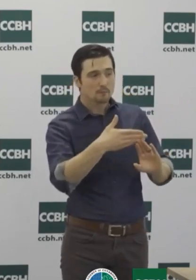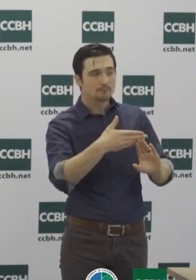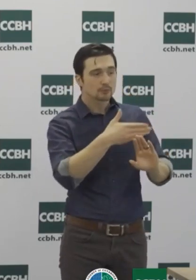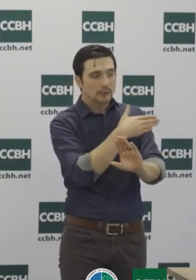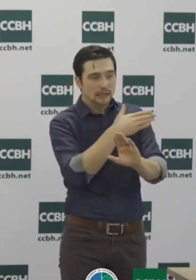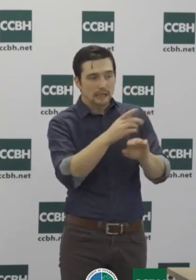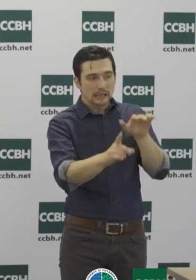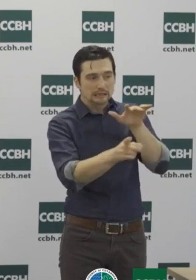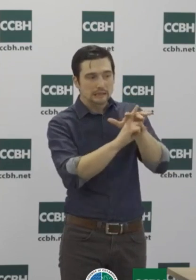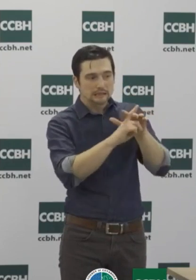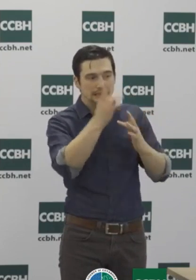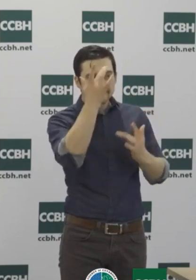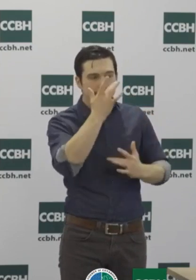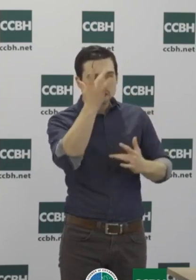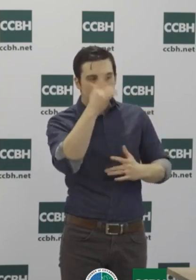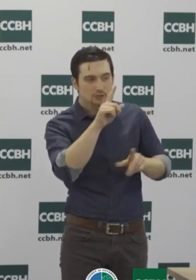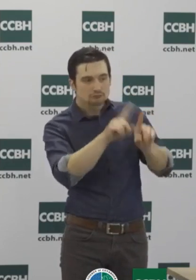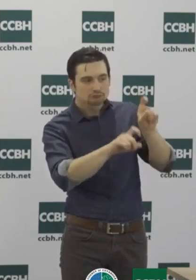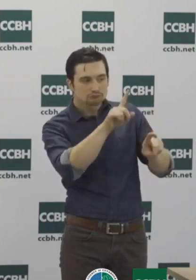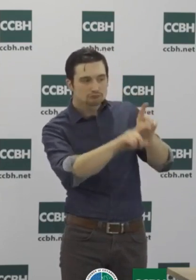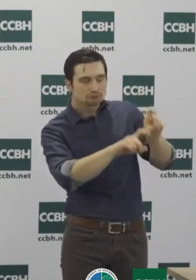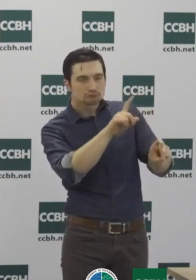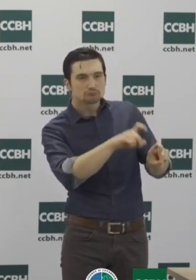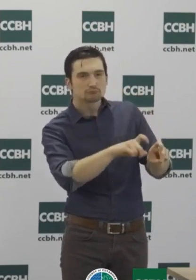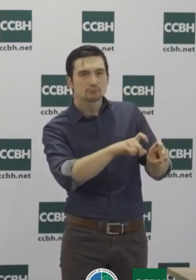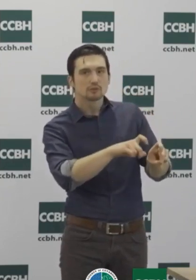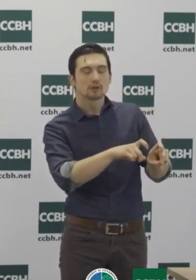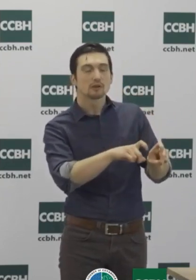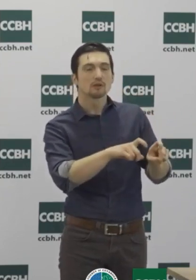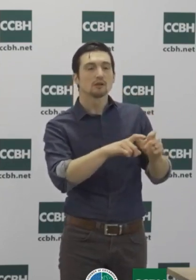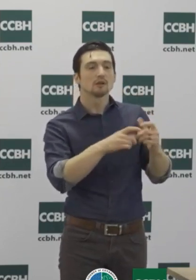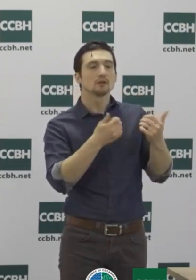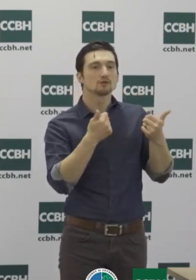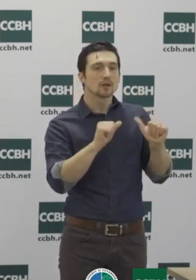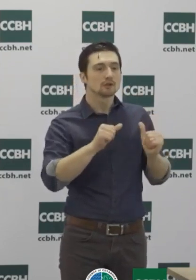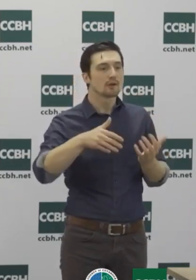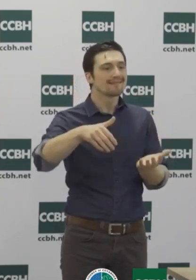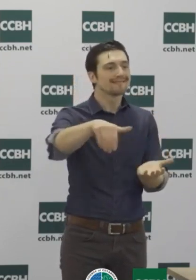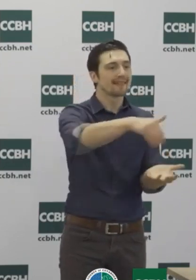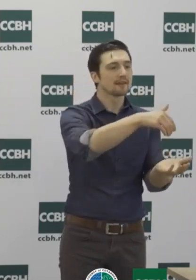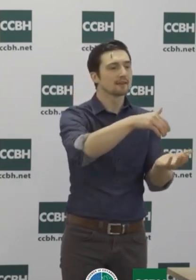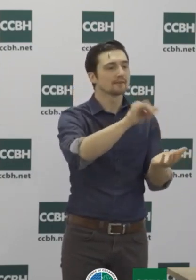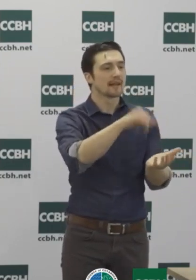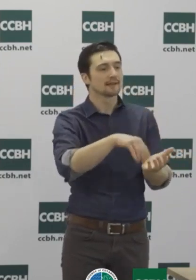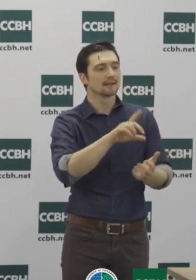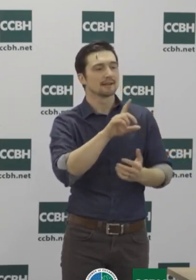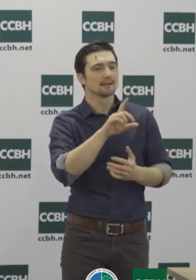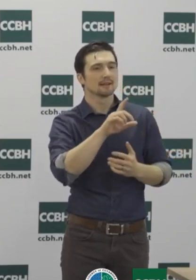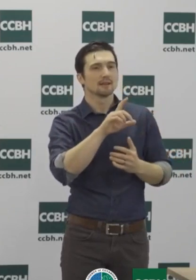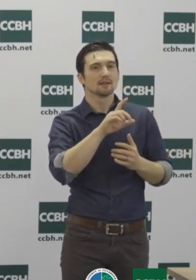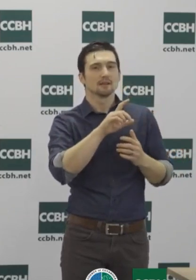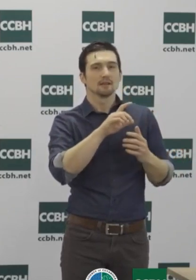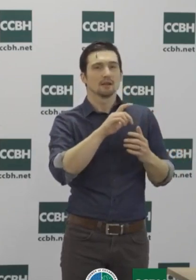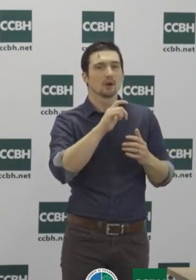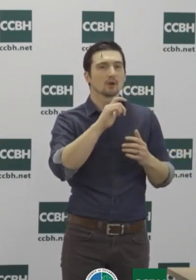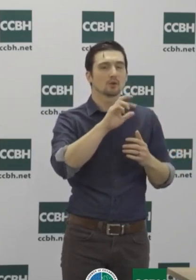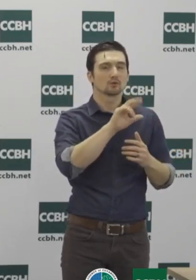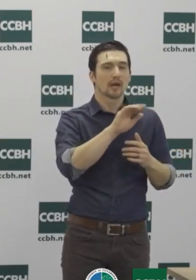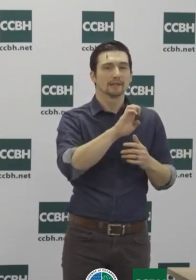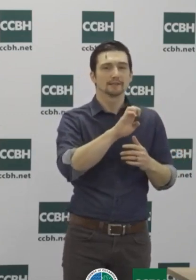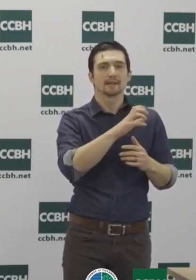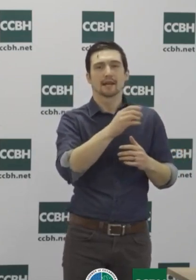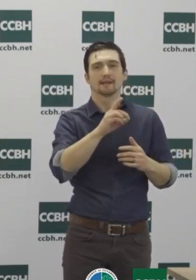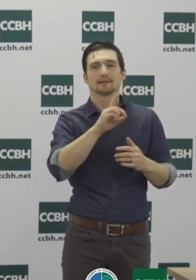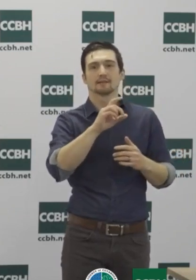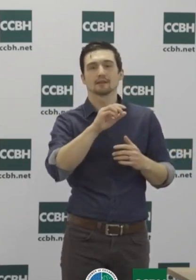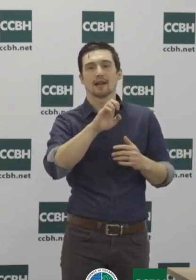conditions? And then this is also when we're trying to gather that missing demographic information that Dr. Gullett talked about. We're going